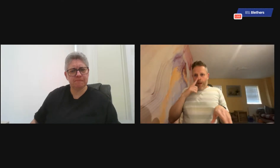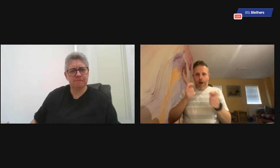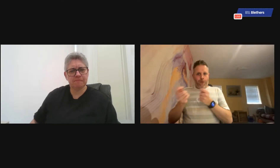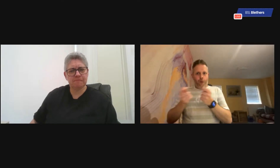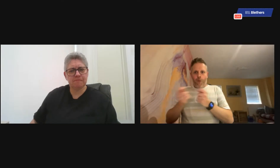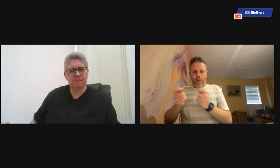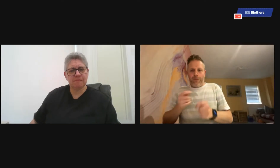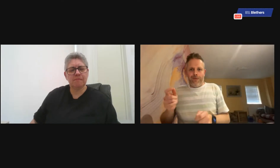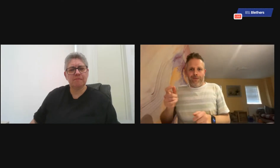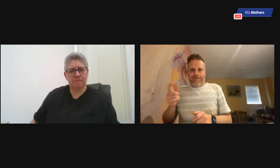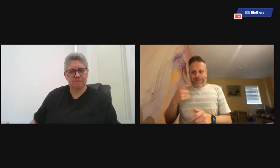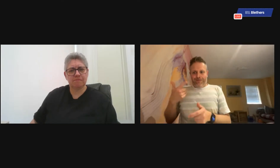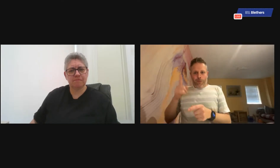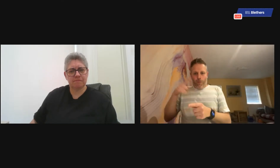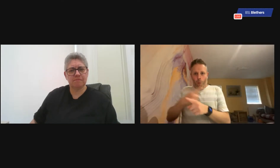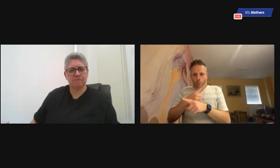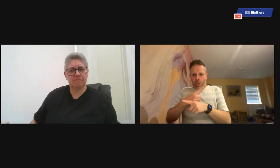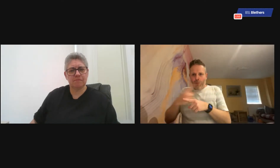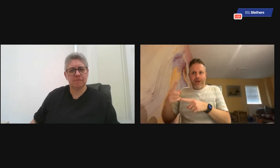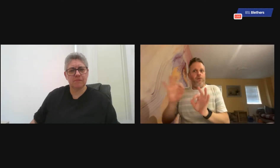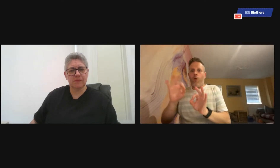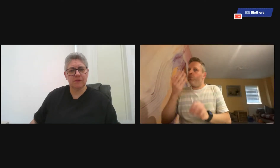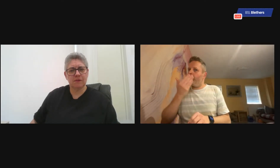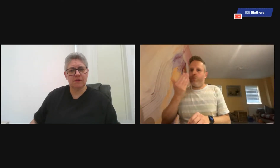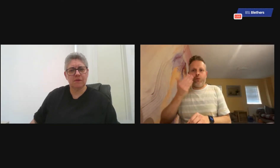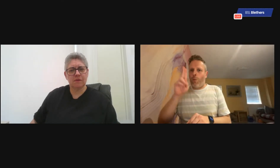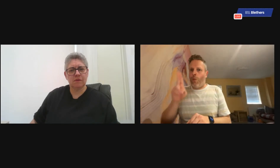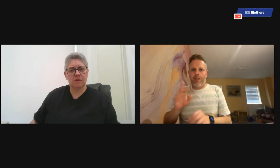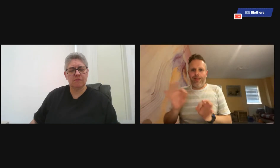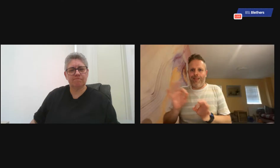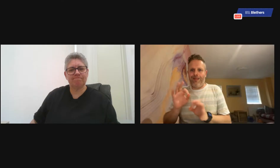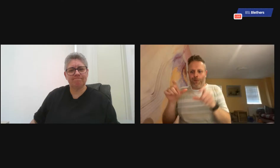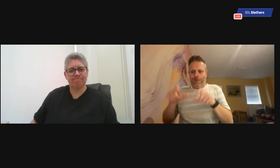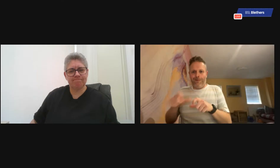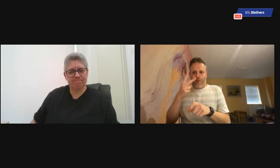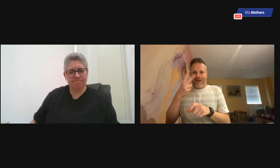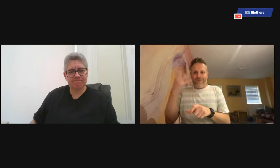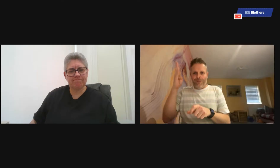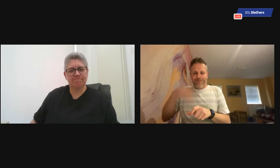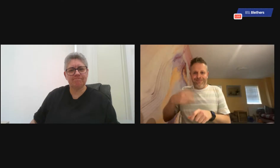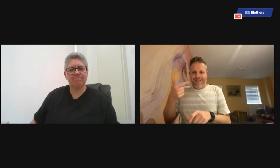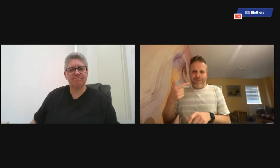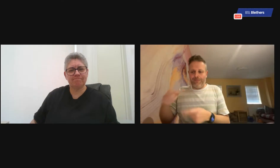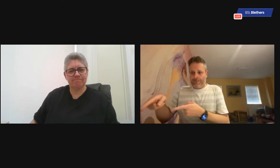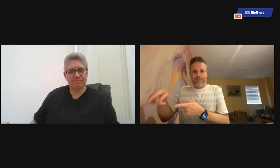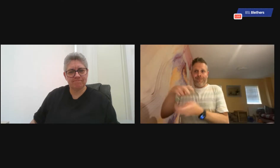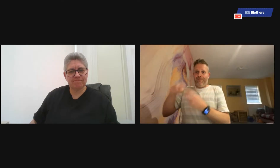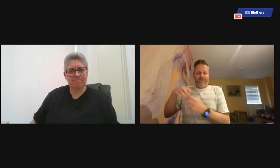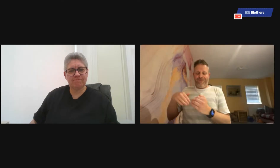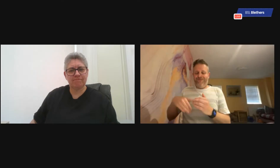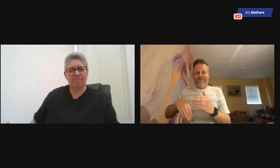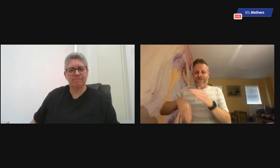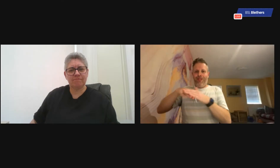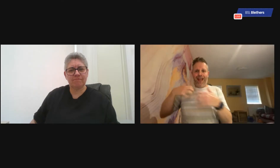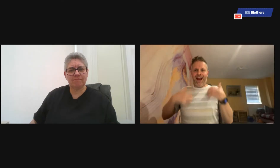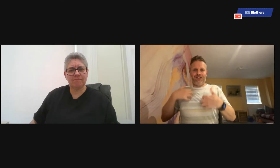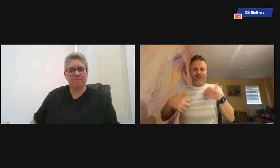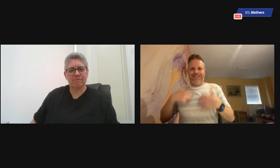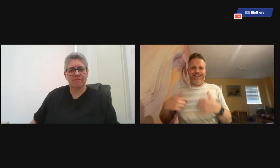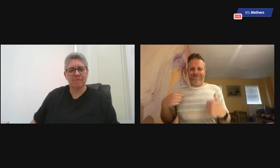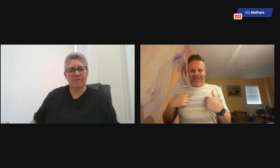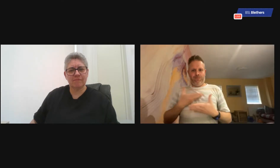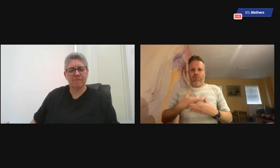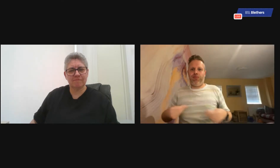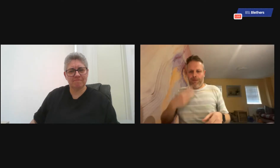any sleep. It was very difficult to cope, and he didn't go to school that week. So he was